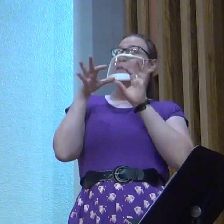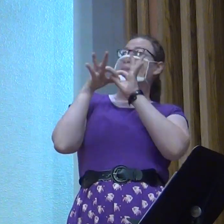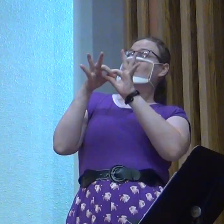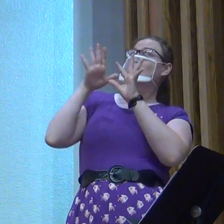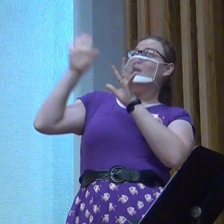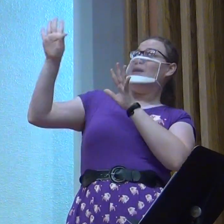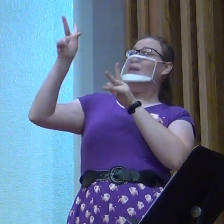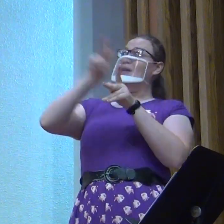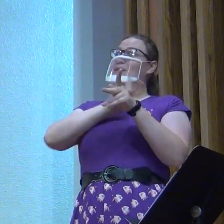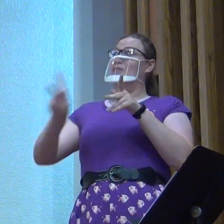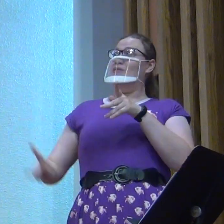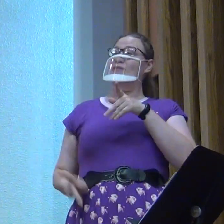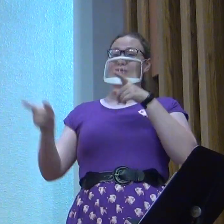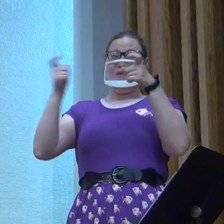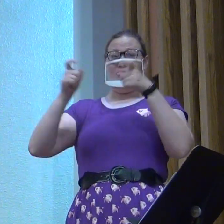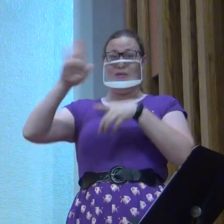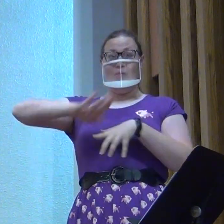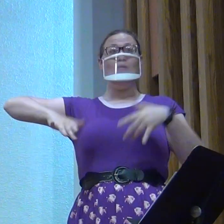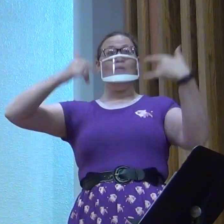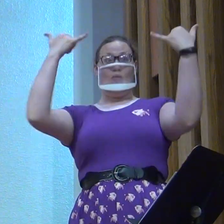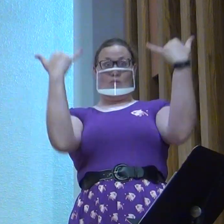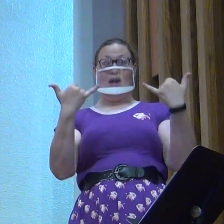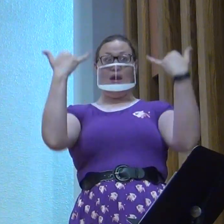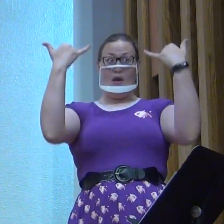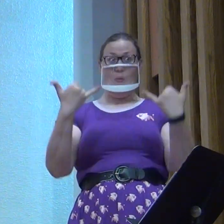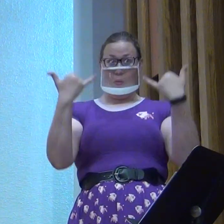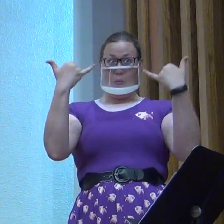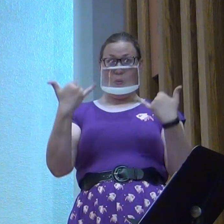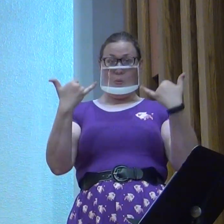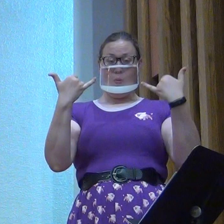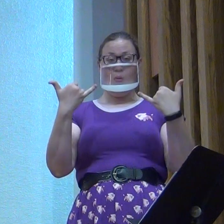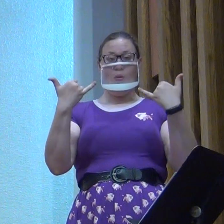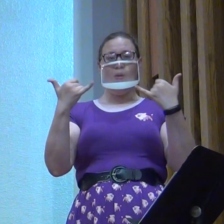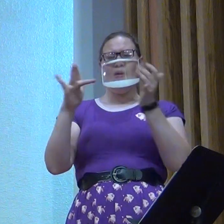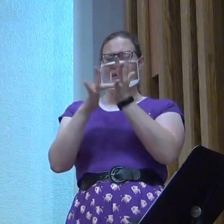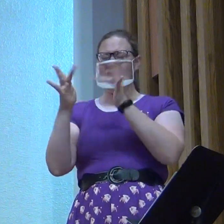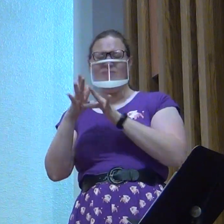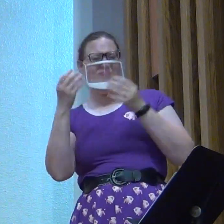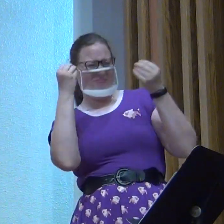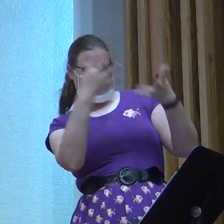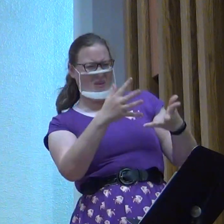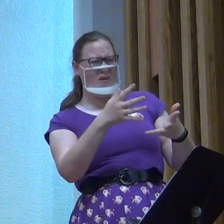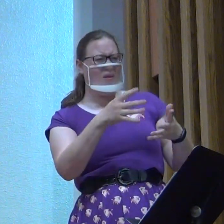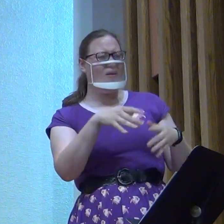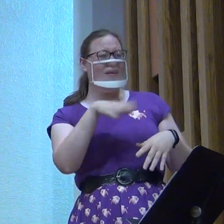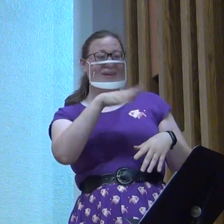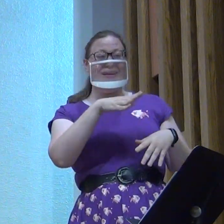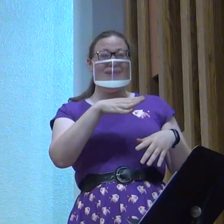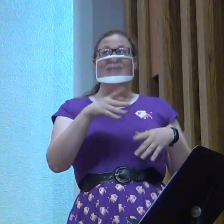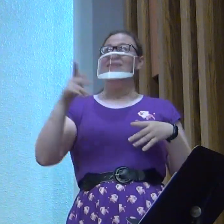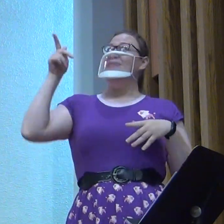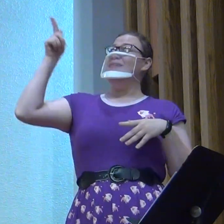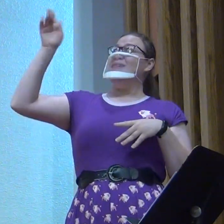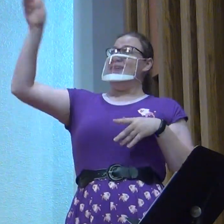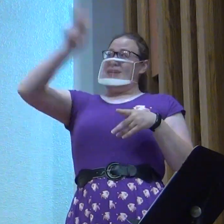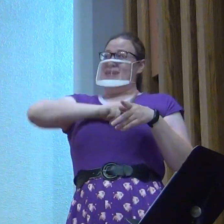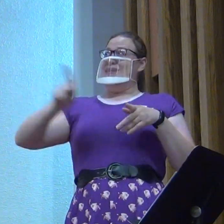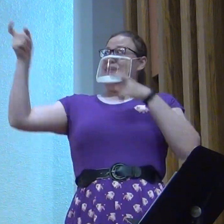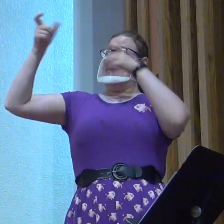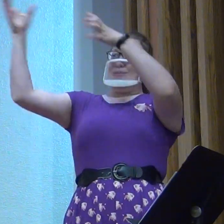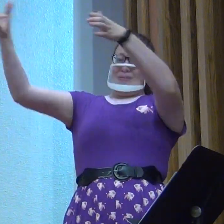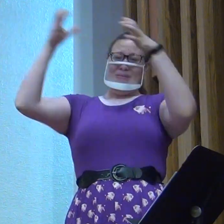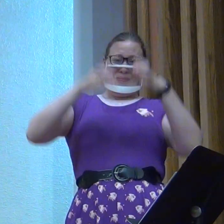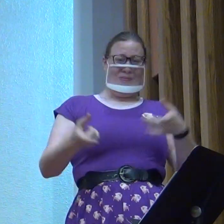kingdom right now. And so Jesus said to the Pharisees that the kingdom of God does not come